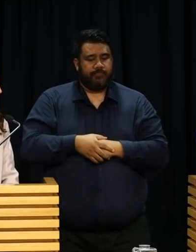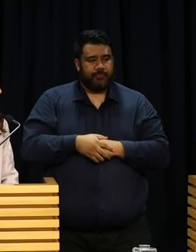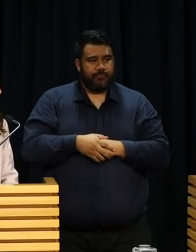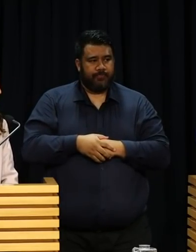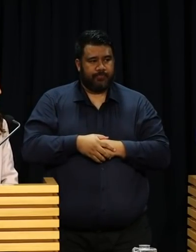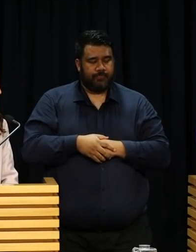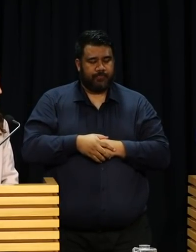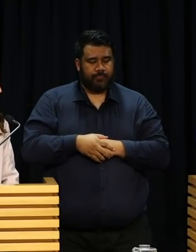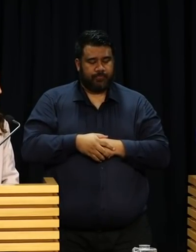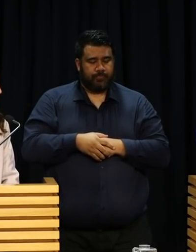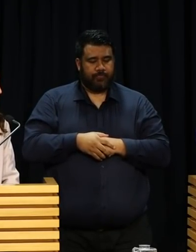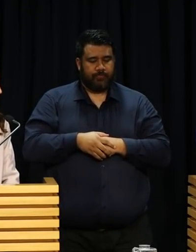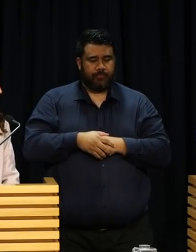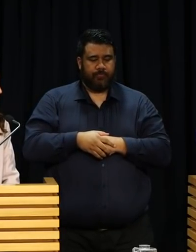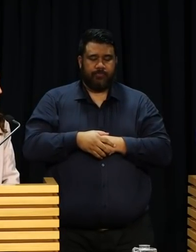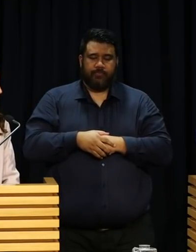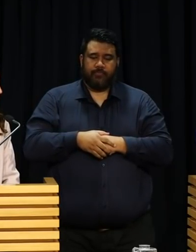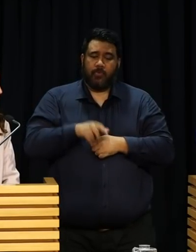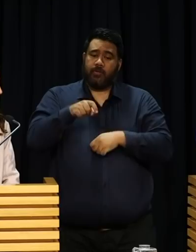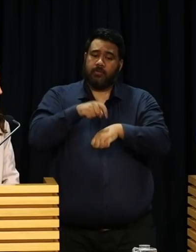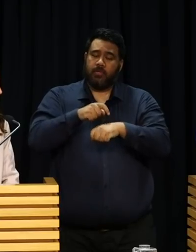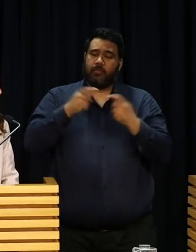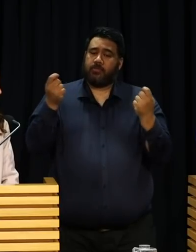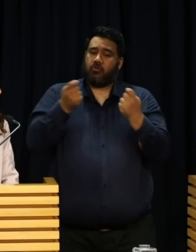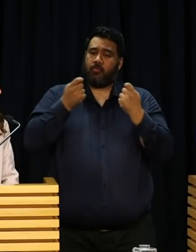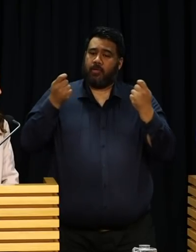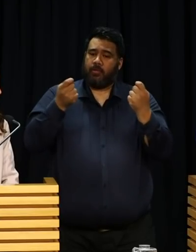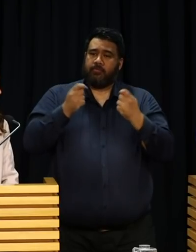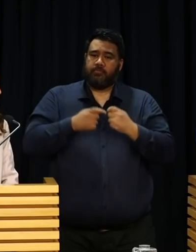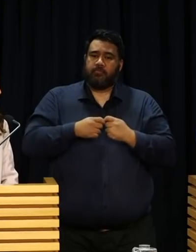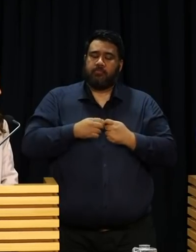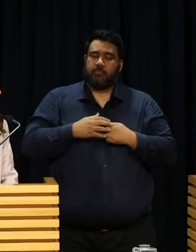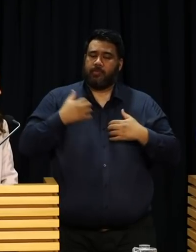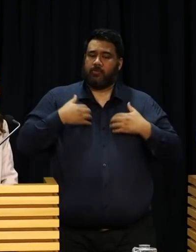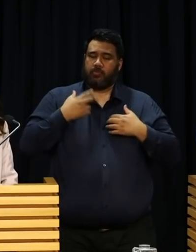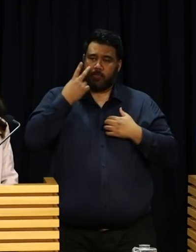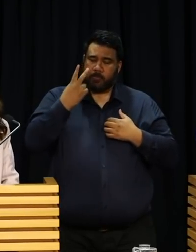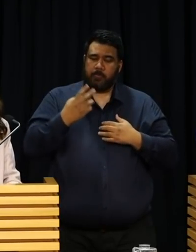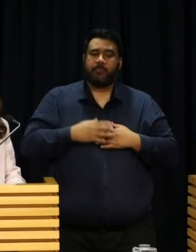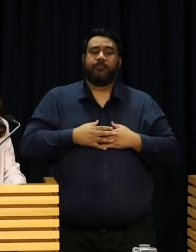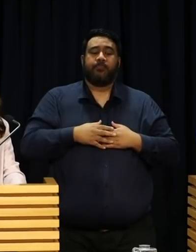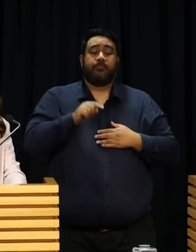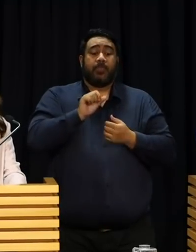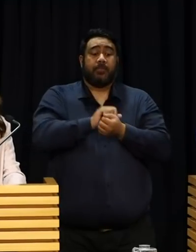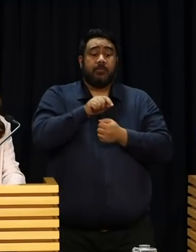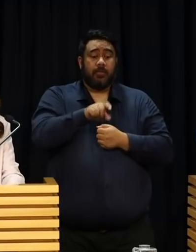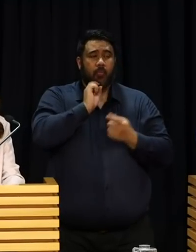Come for the ceremony. I'll be joining with them on Saturday and just be there and